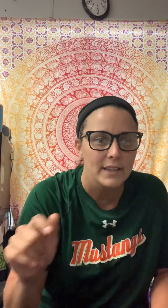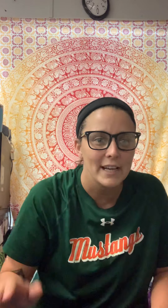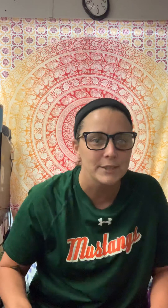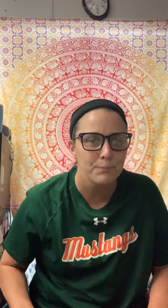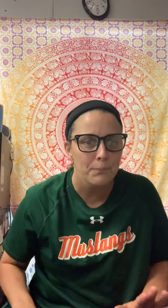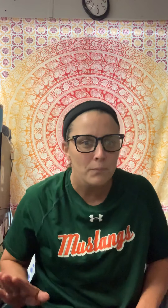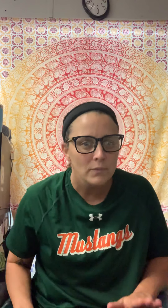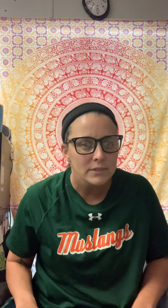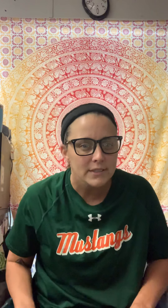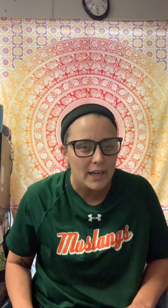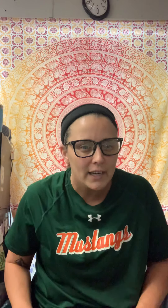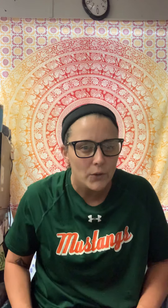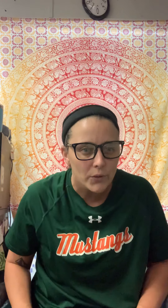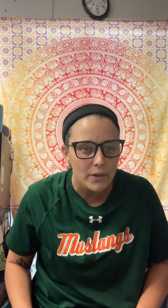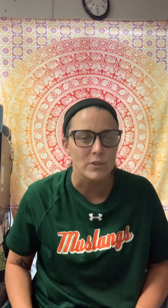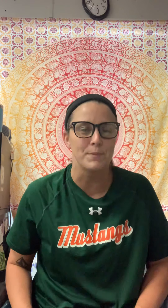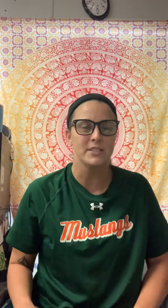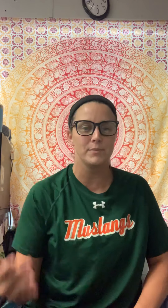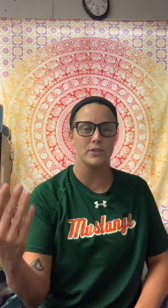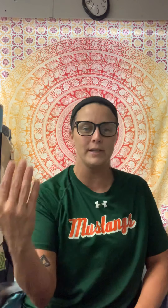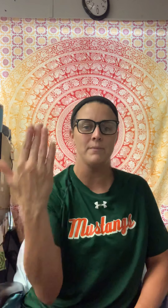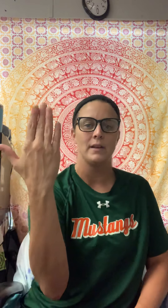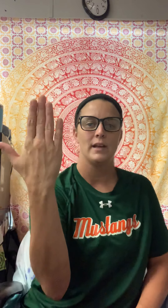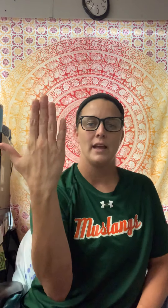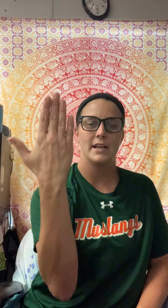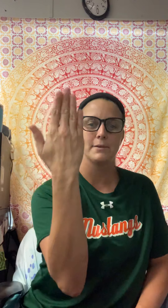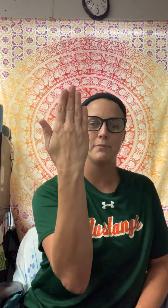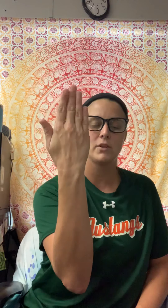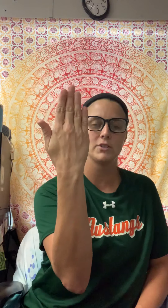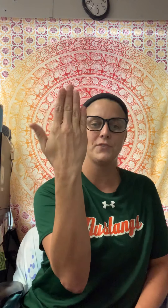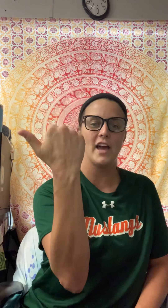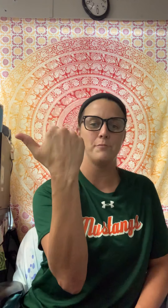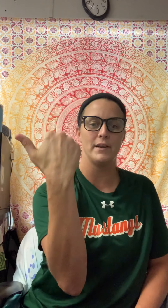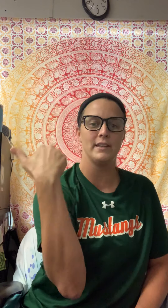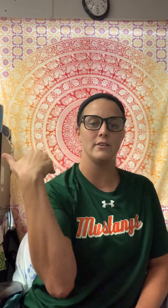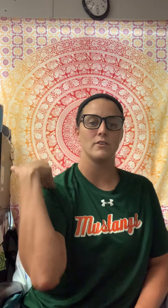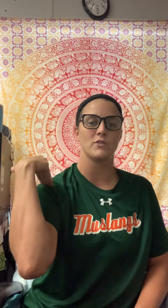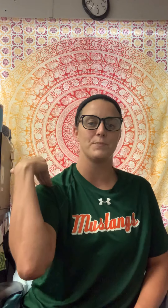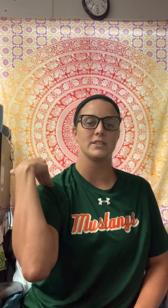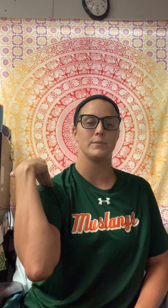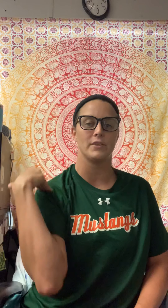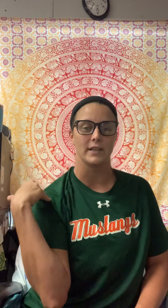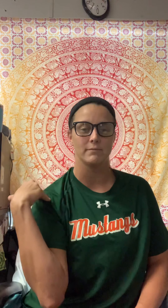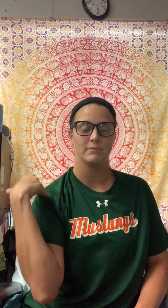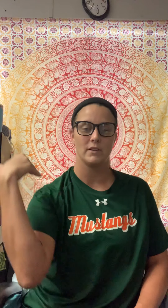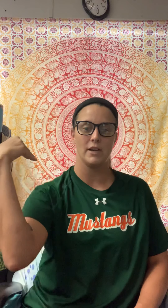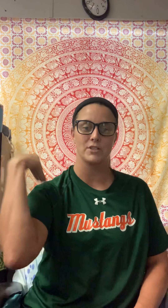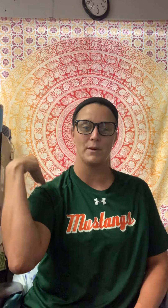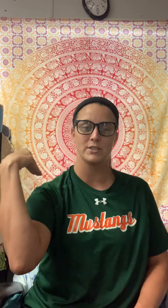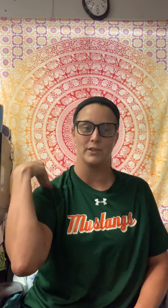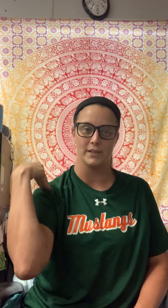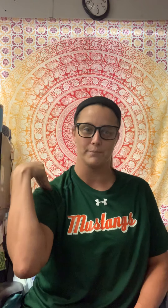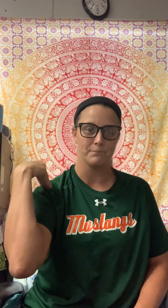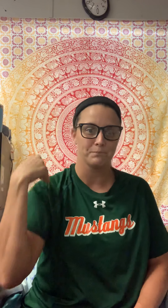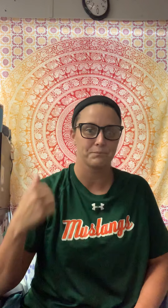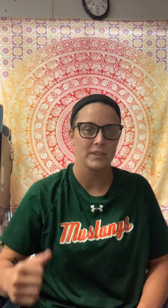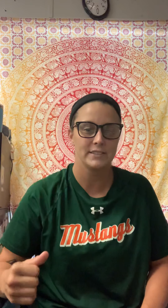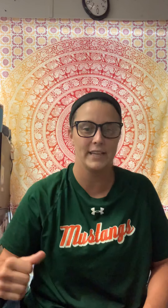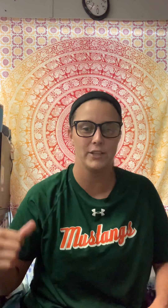next sign, hold on. Responsibility. It's a closed 5, bend it, responsibility. All right, responsibility. It's like you